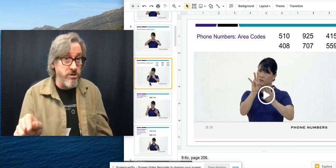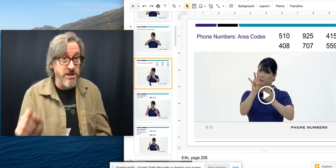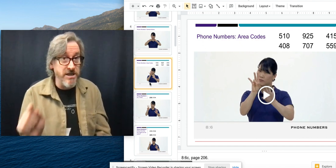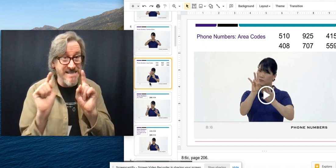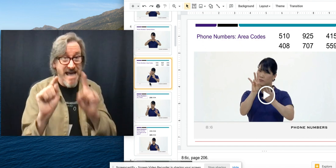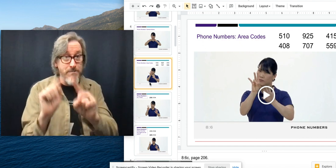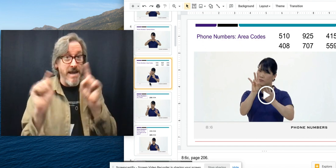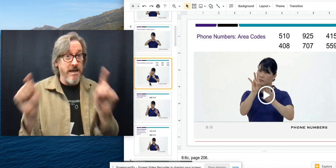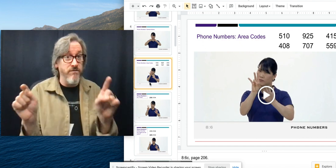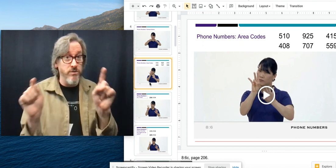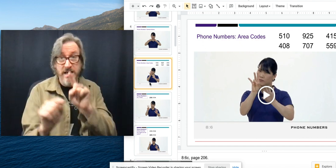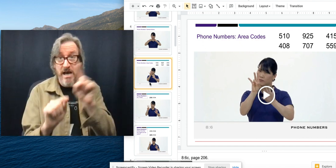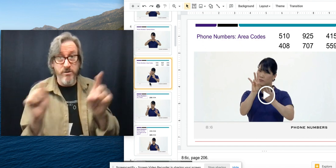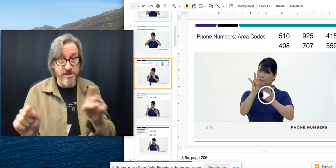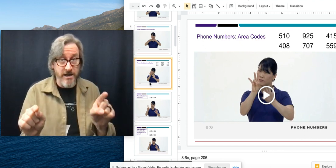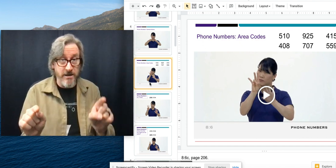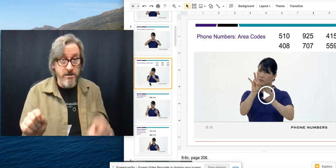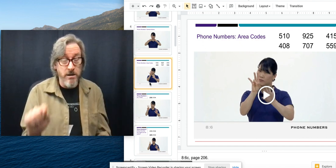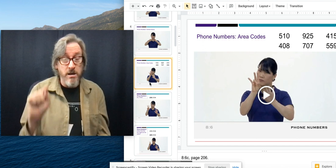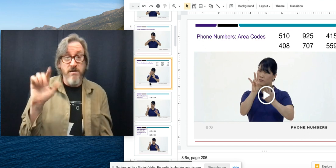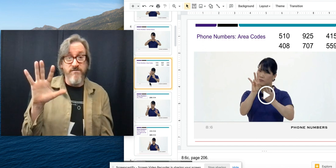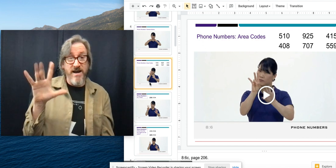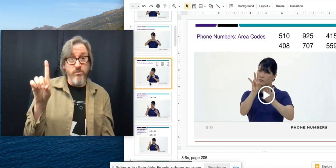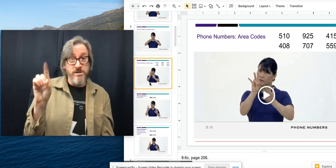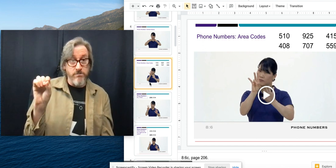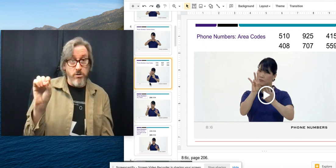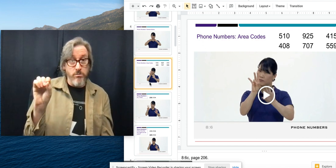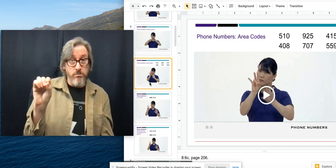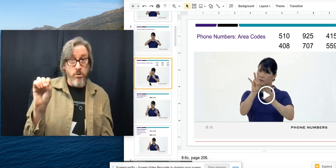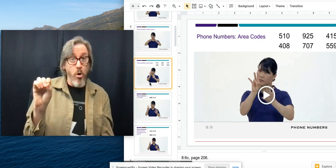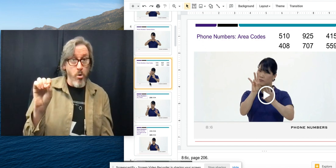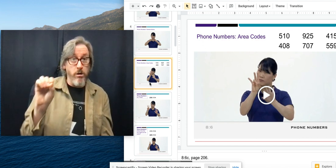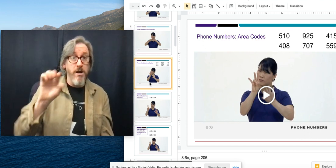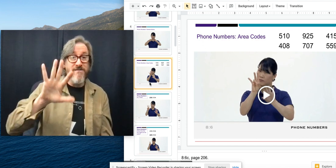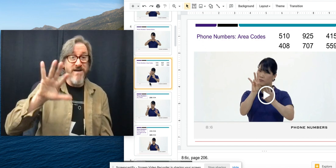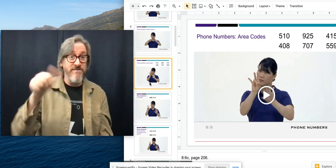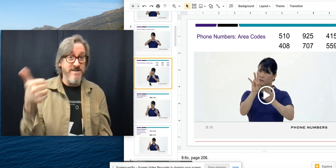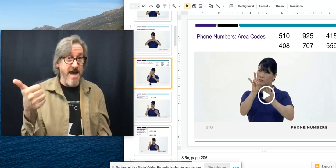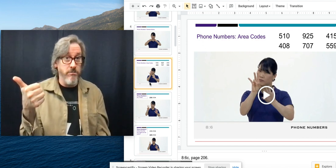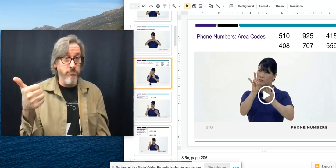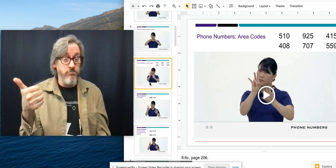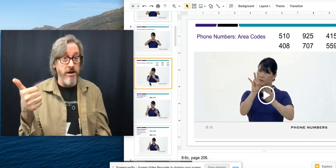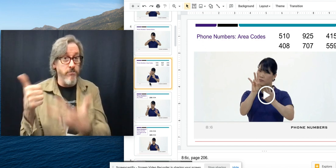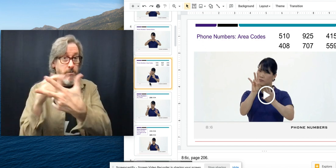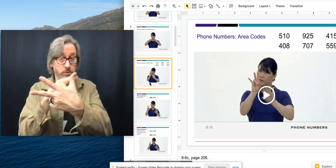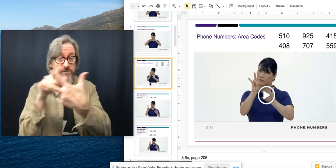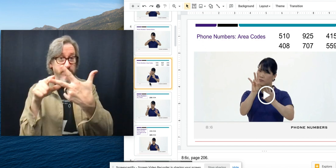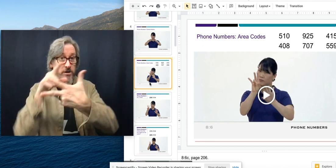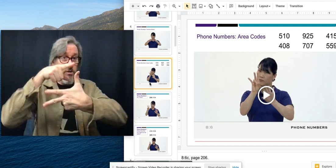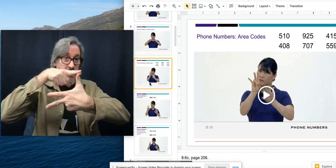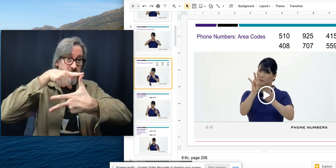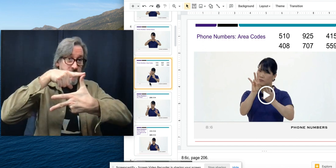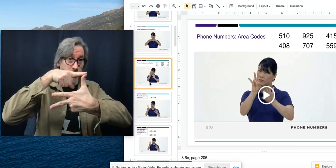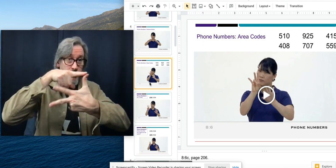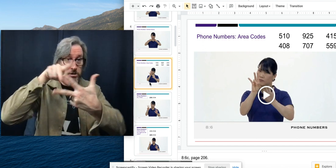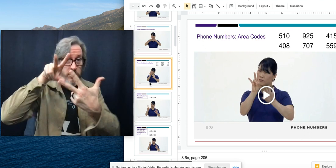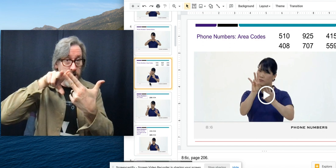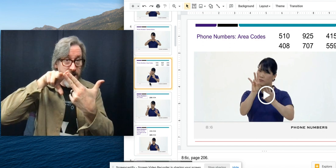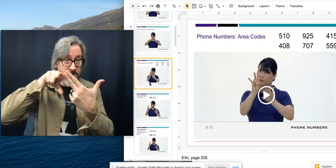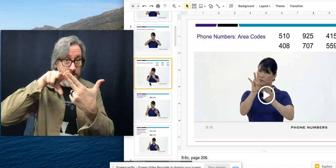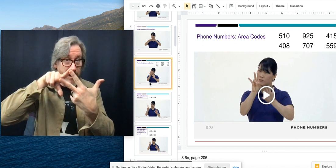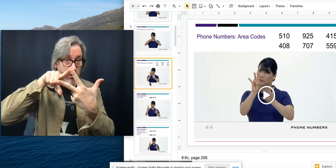repeated numbers? Because that may influence how you sign it. 510 or 510, right? Remember, we've got the individual